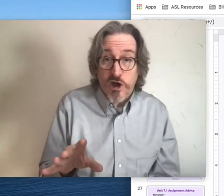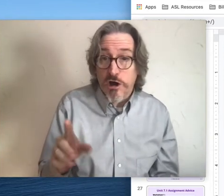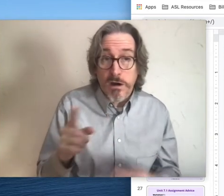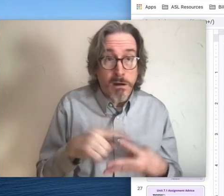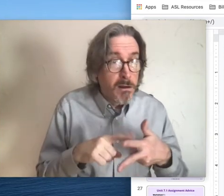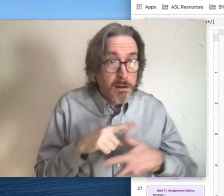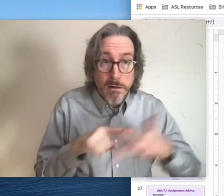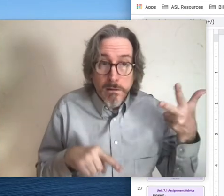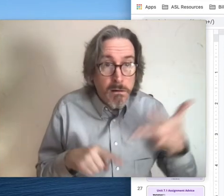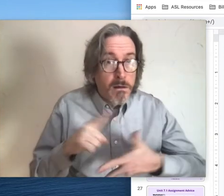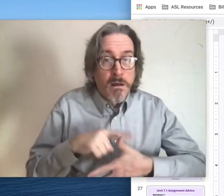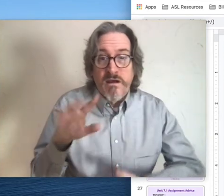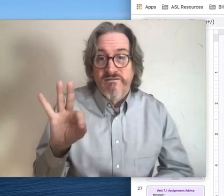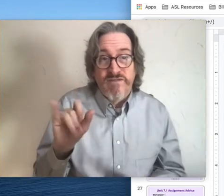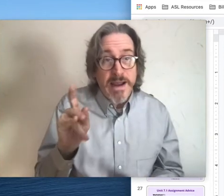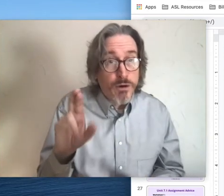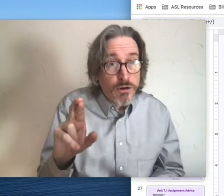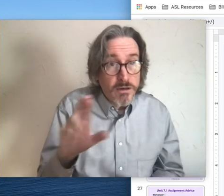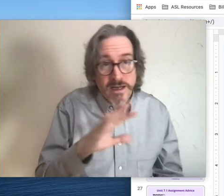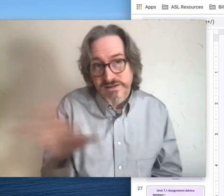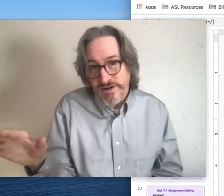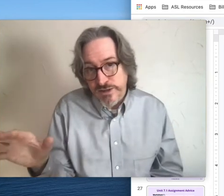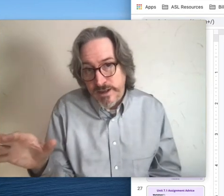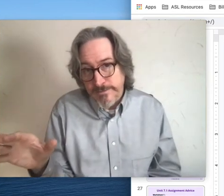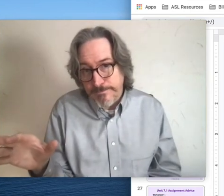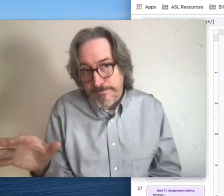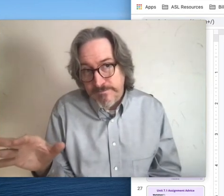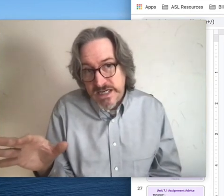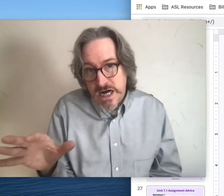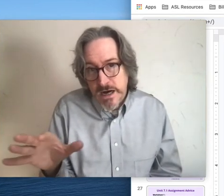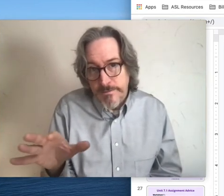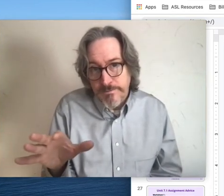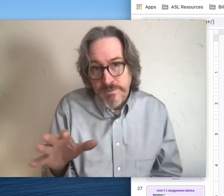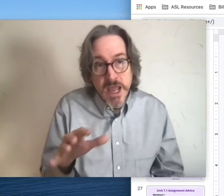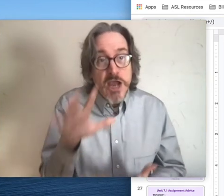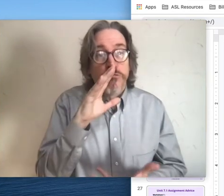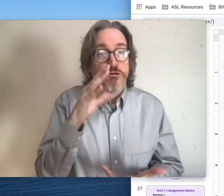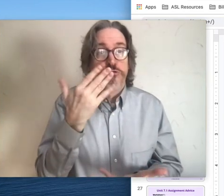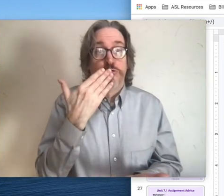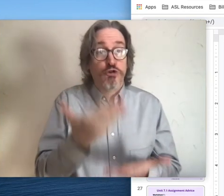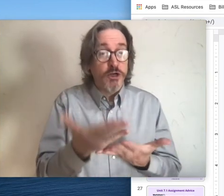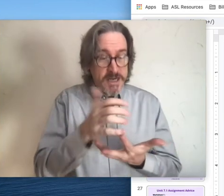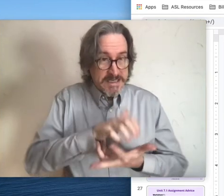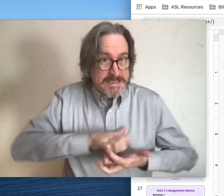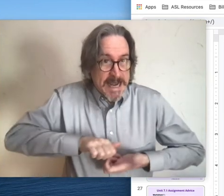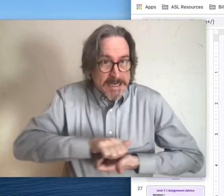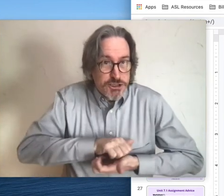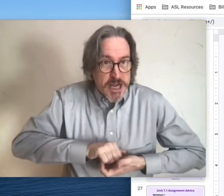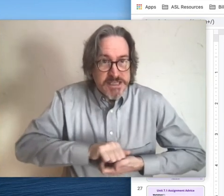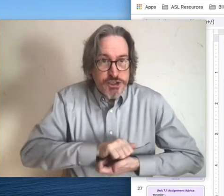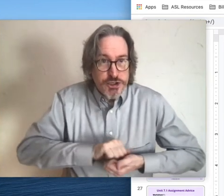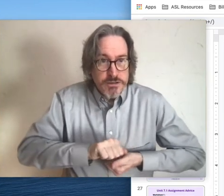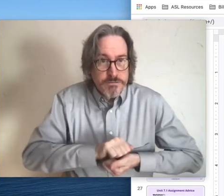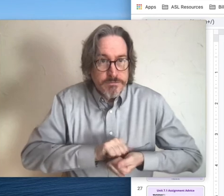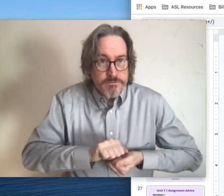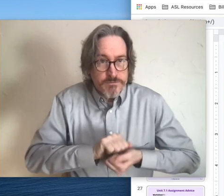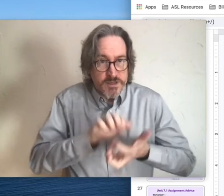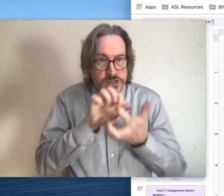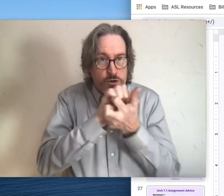benefits are fiber, he has to fingerspell it, good